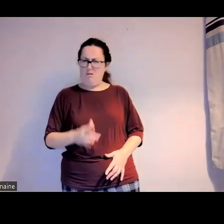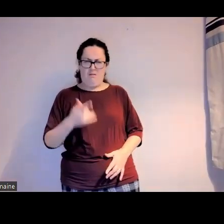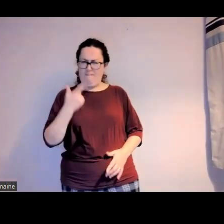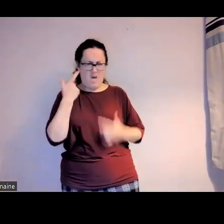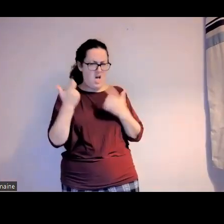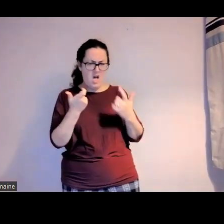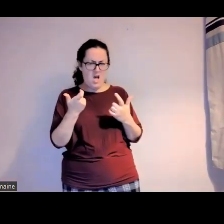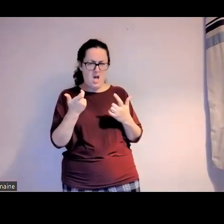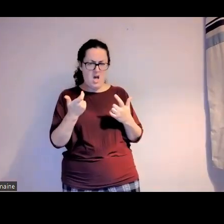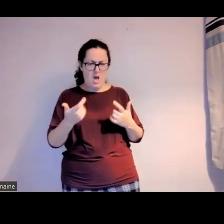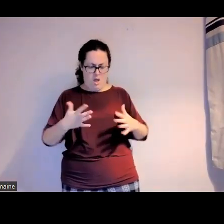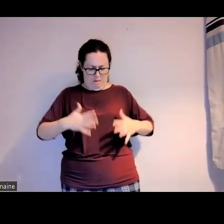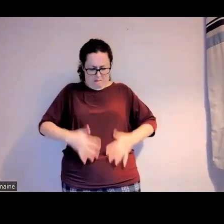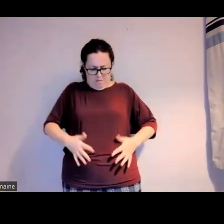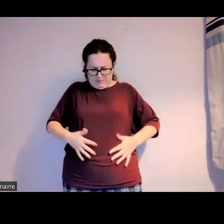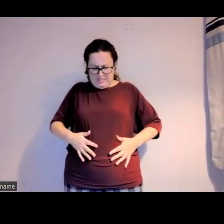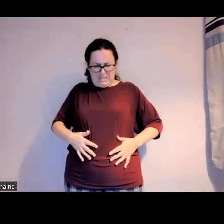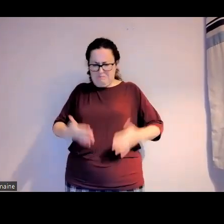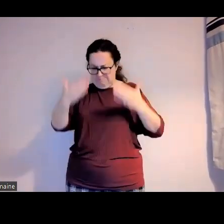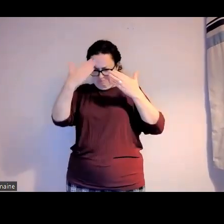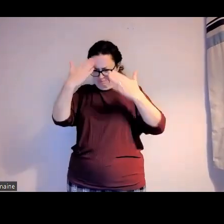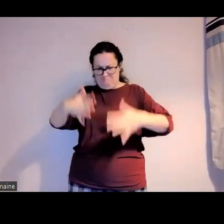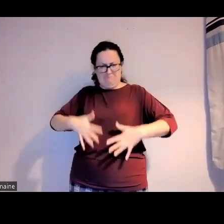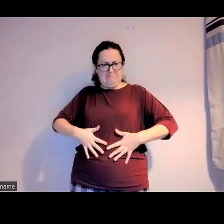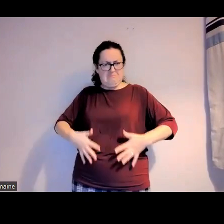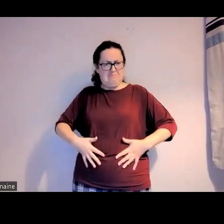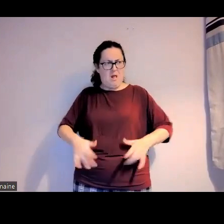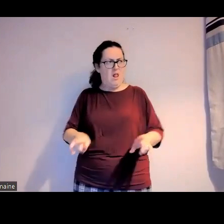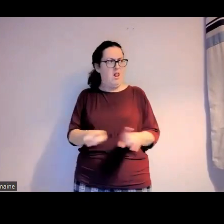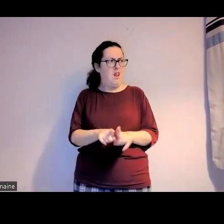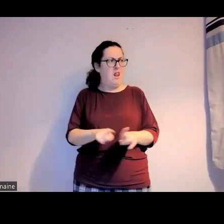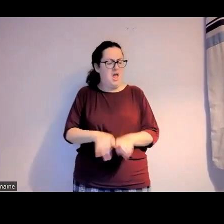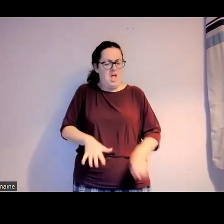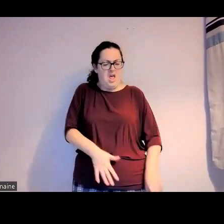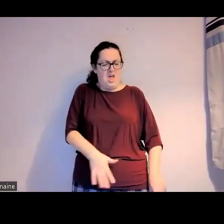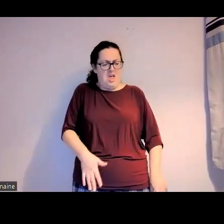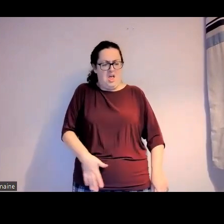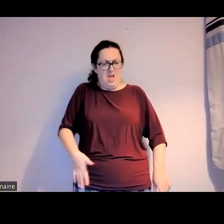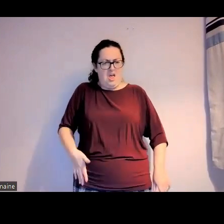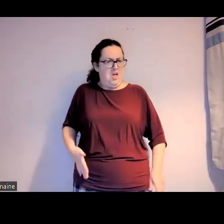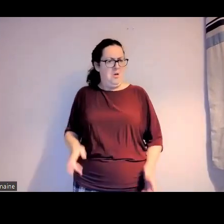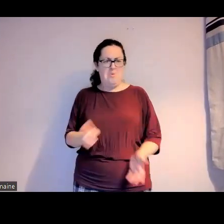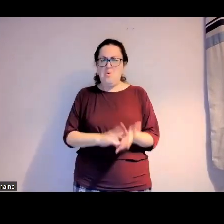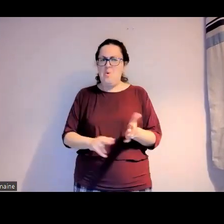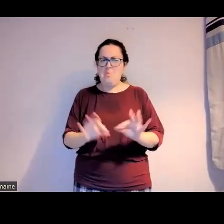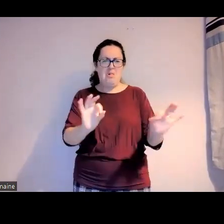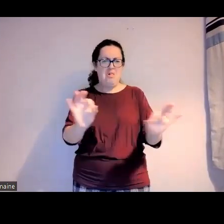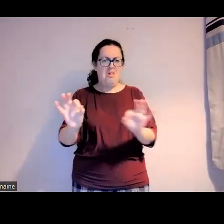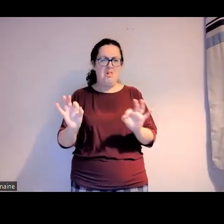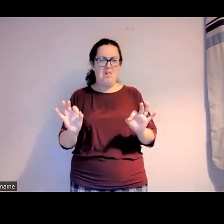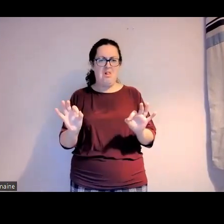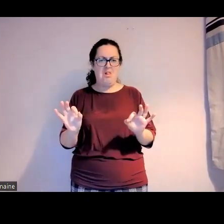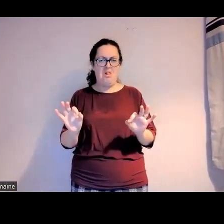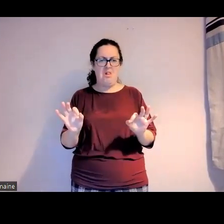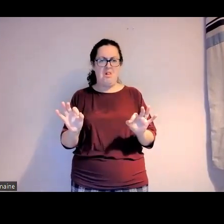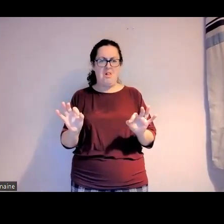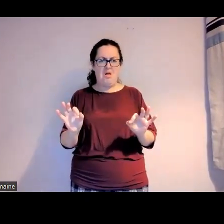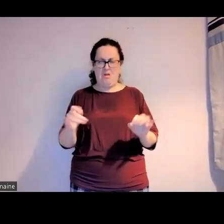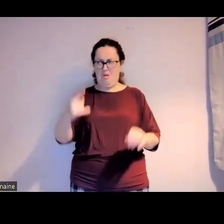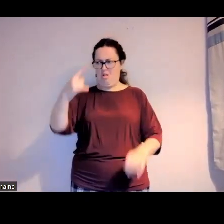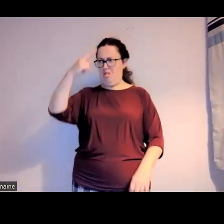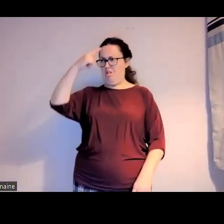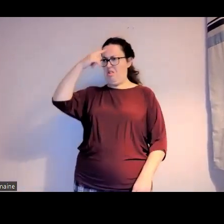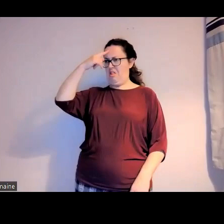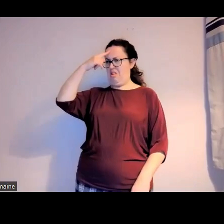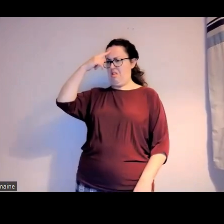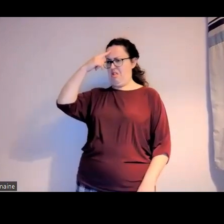A body part that I hardly know. Now the place my hands normally tend to go. And my thoughts, neither